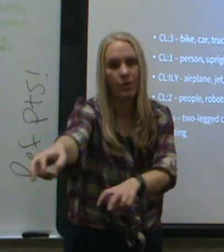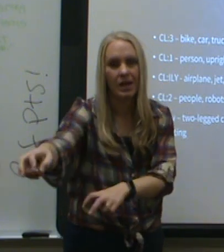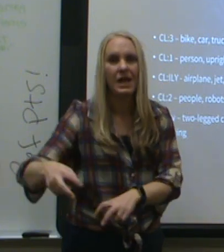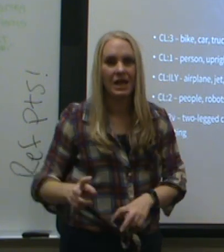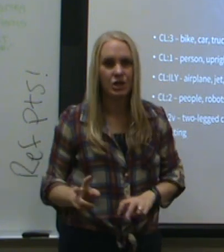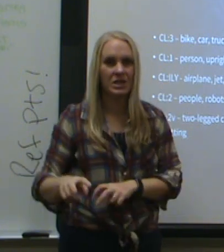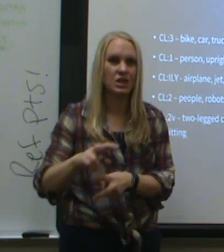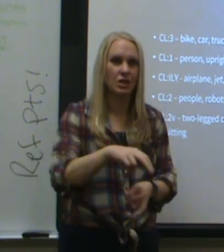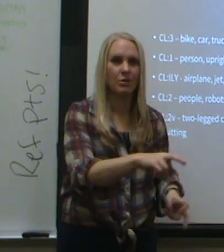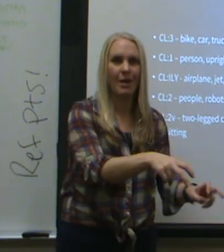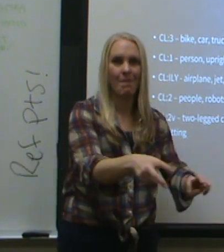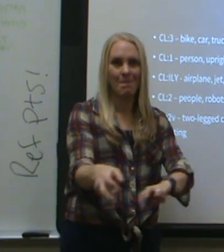and chase each other around.